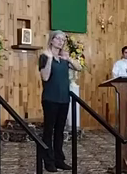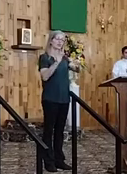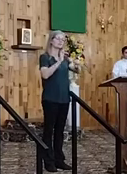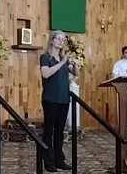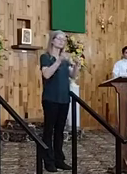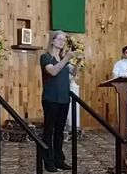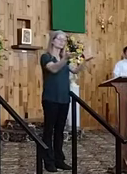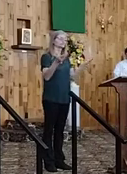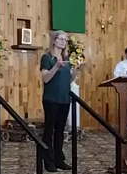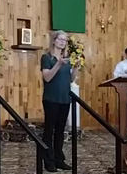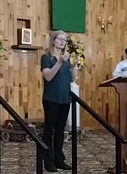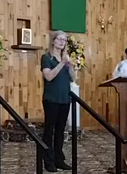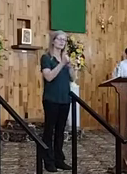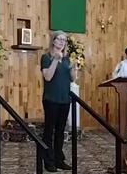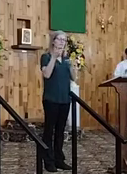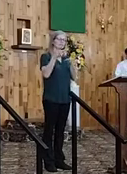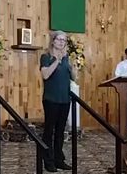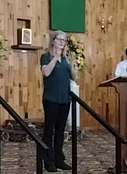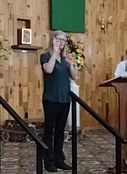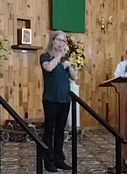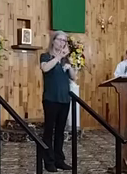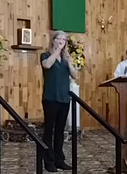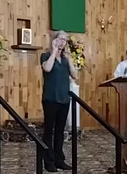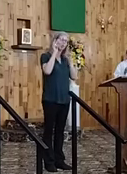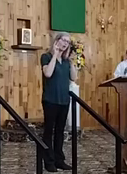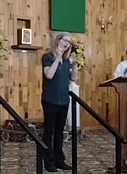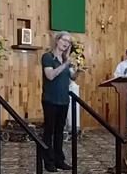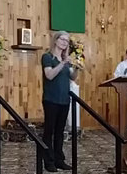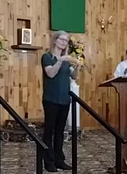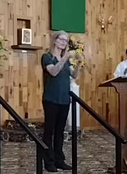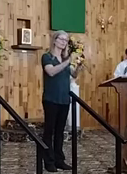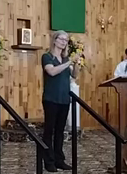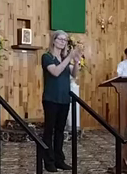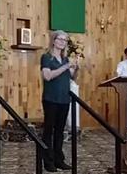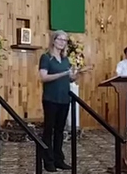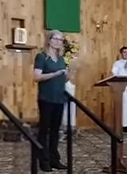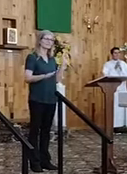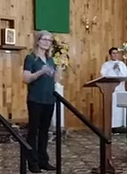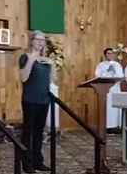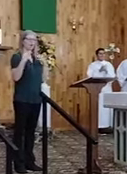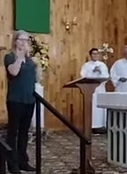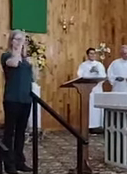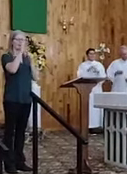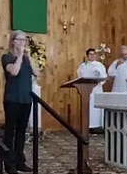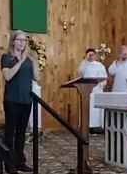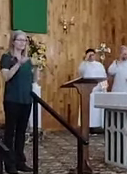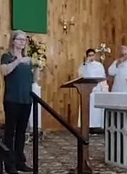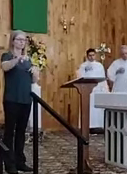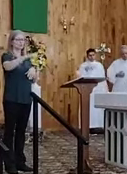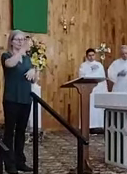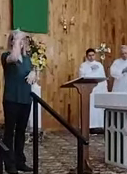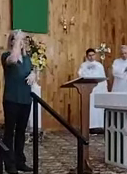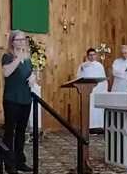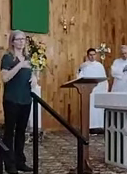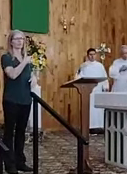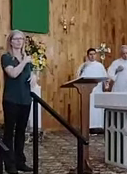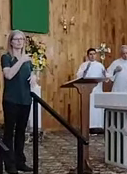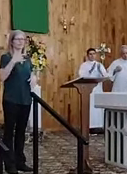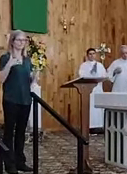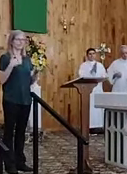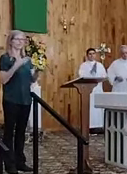you. Amen. May the Lord be kind upon you and grant peace. Amen. And the Almighty God bless you, the Father, and the Son, and the